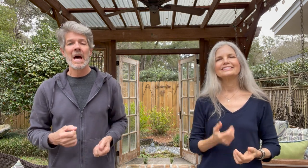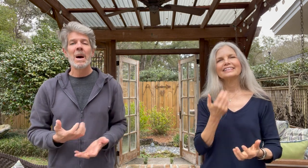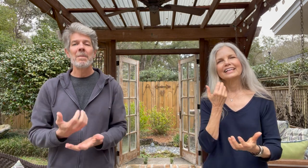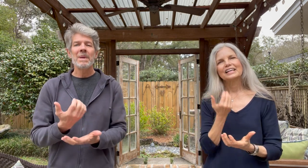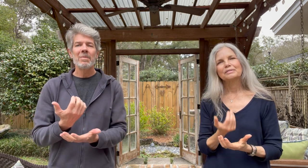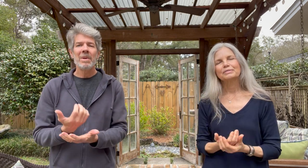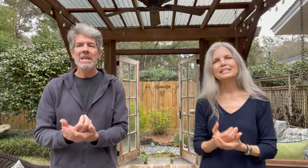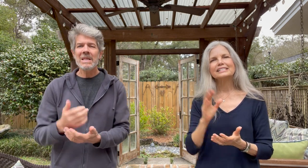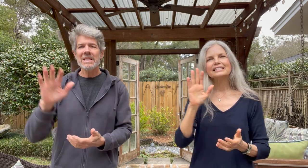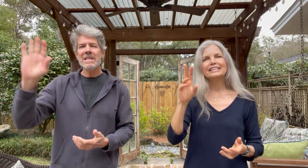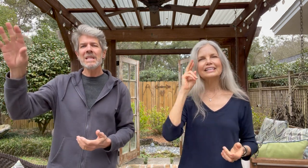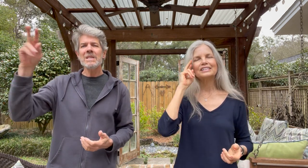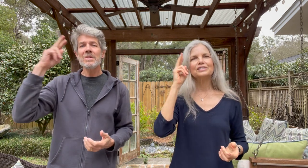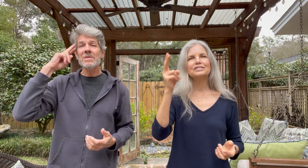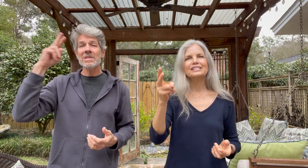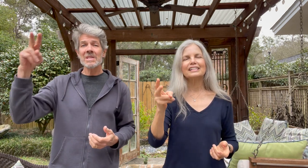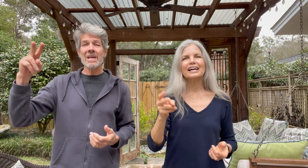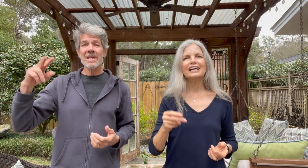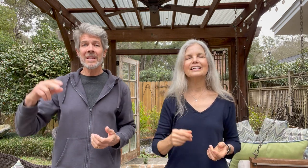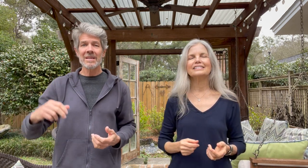Be pleasing in your sight.